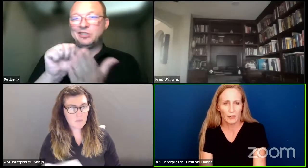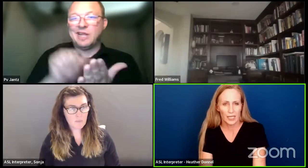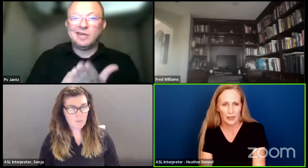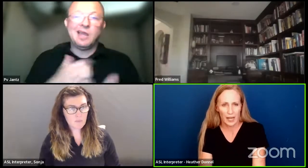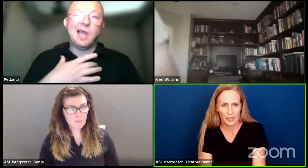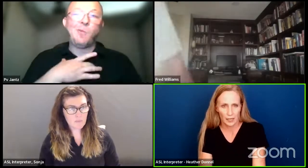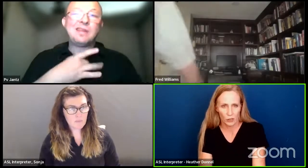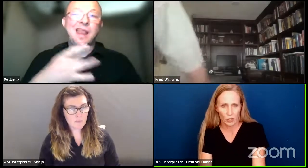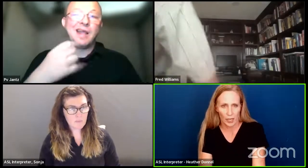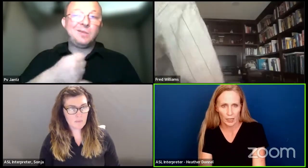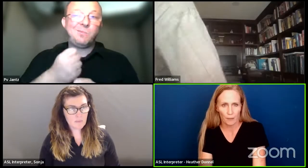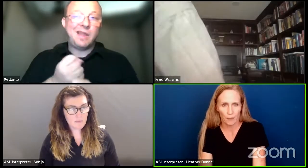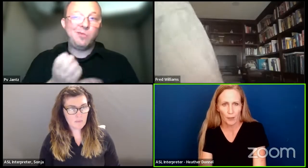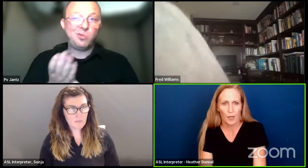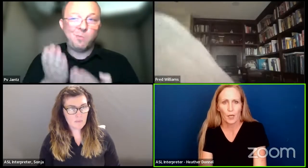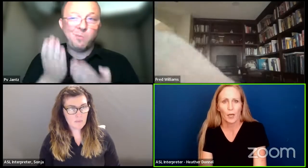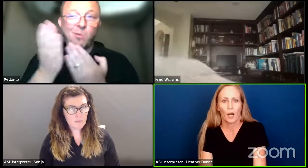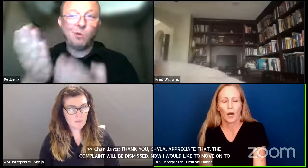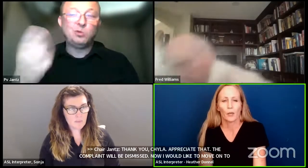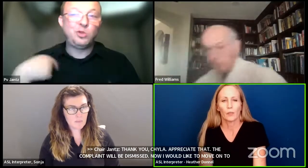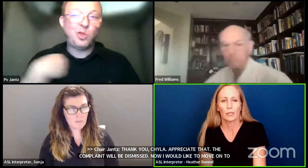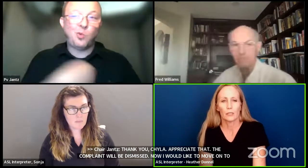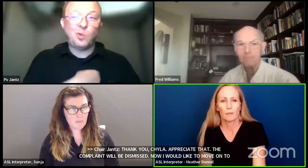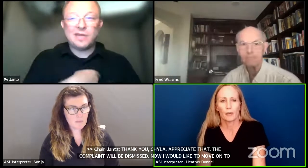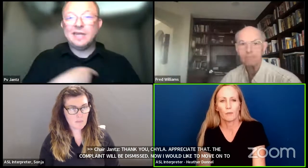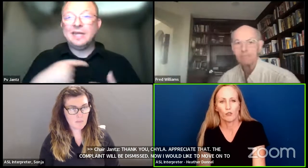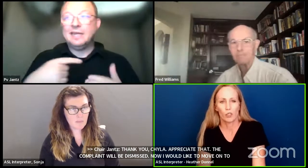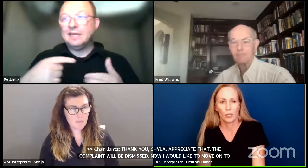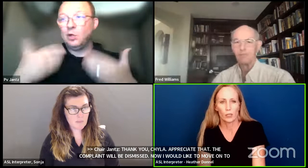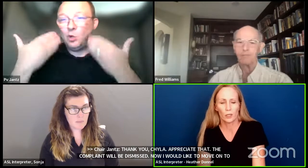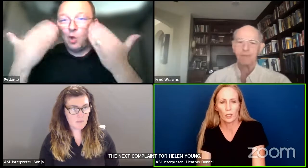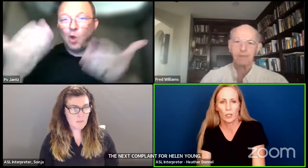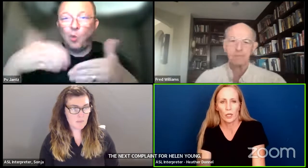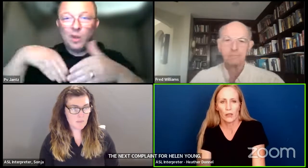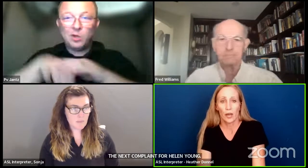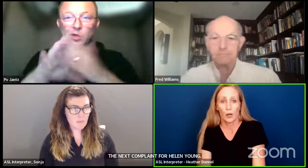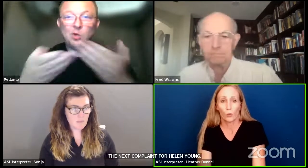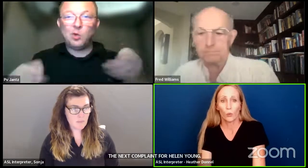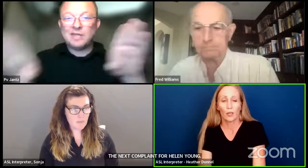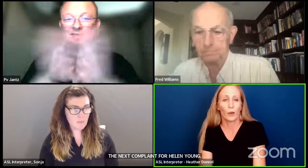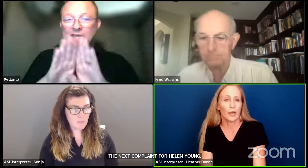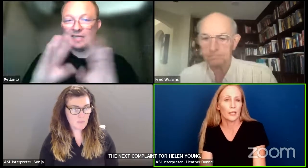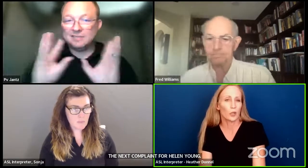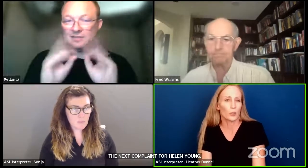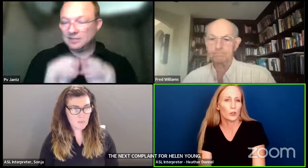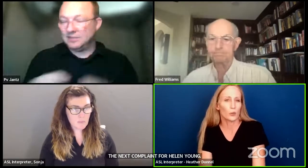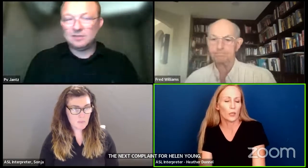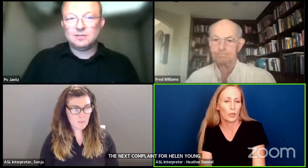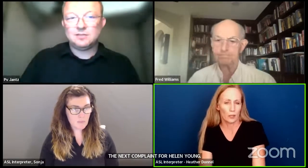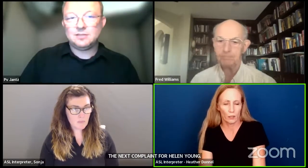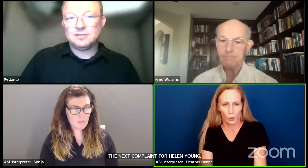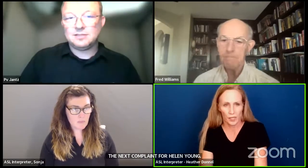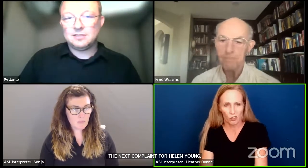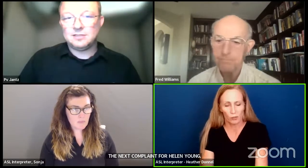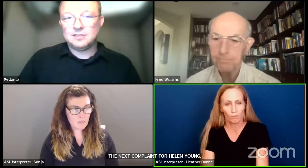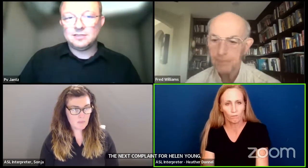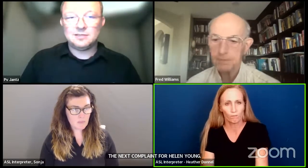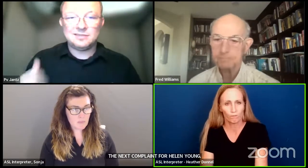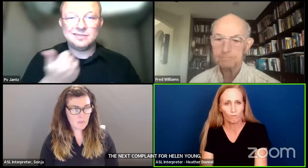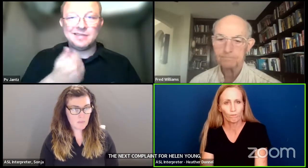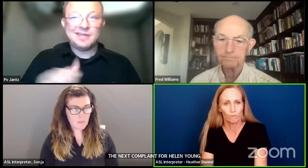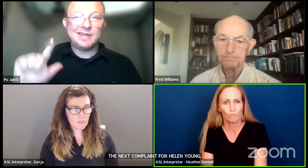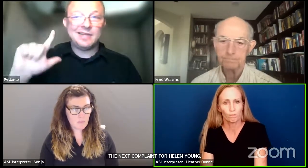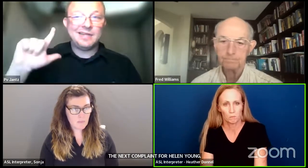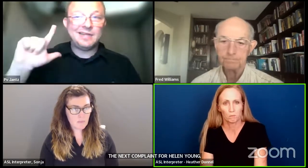we dive into that agenda item, I would like to make a motion that we go ahead and go into a closed session.